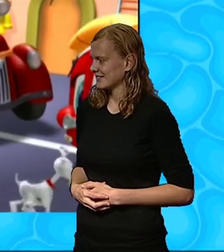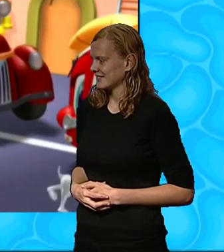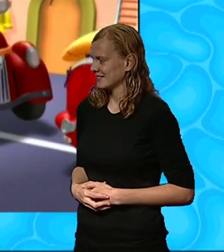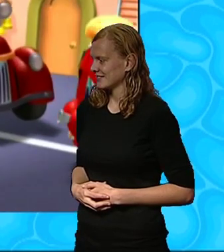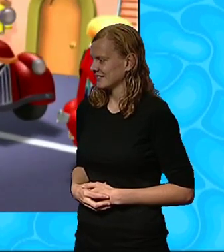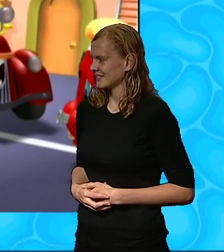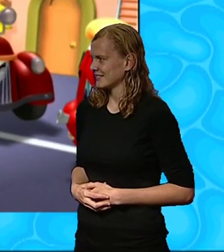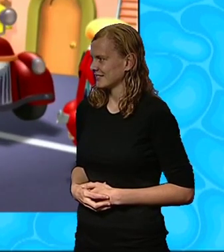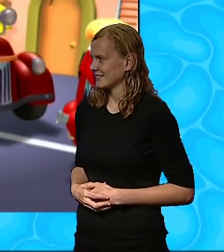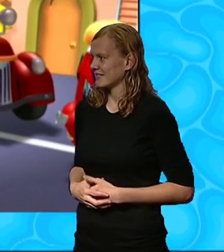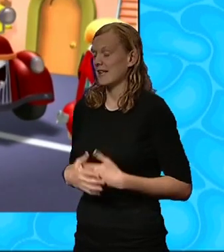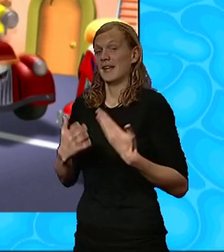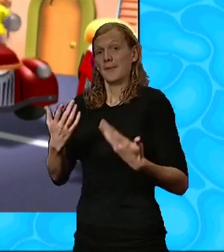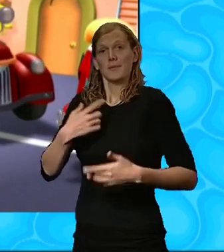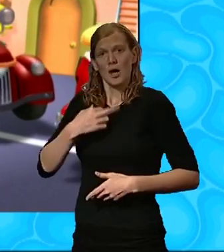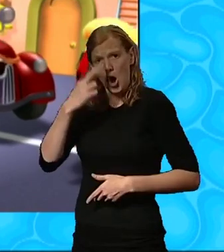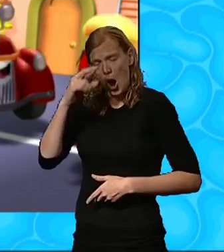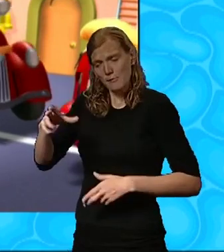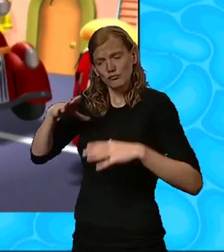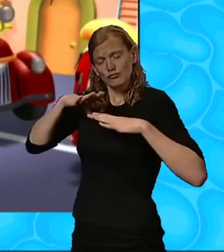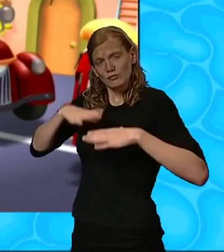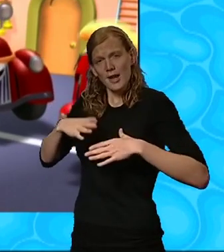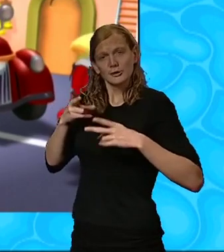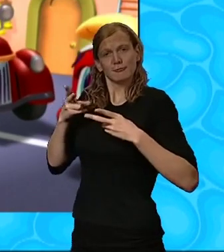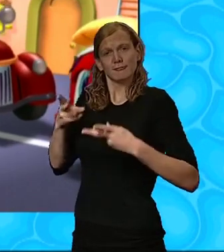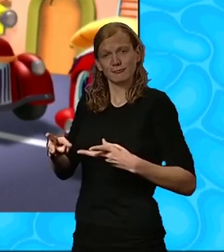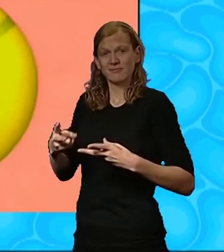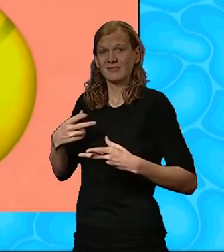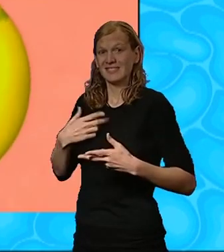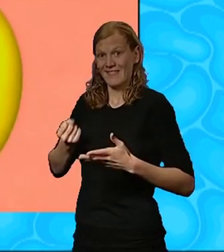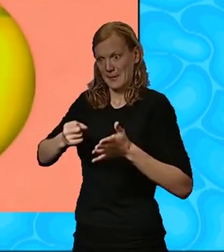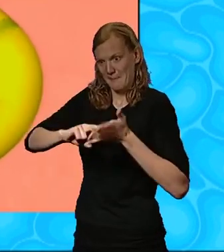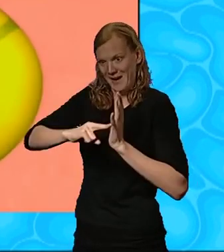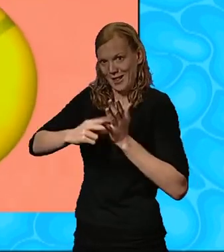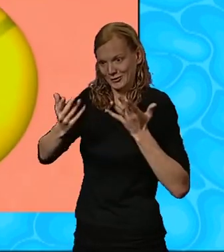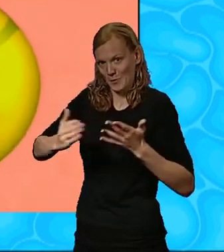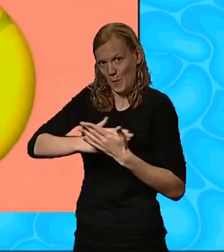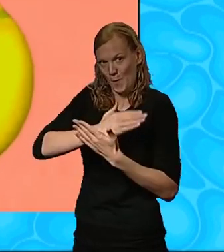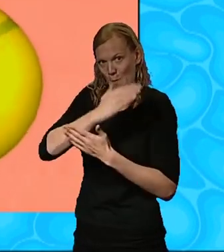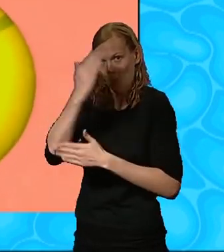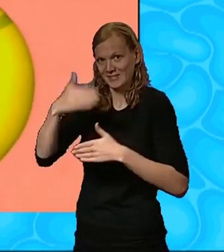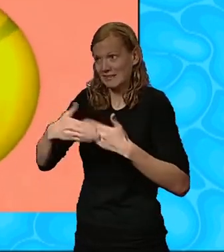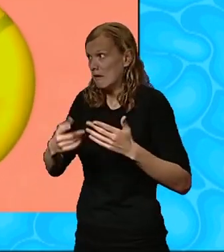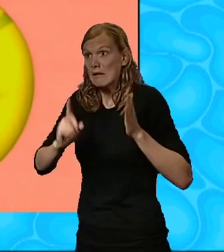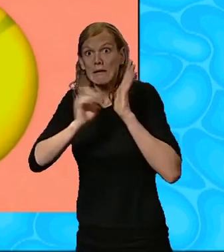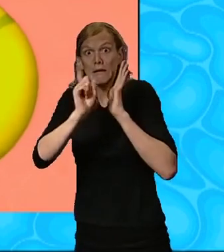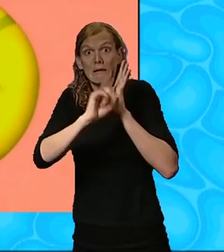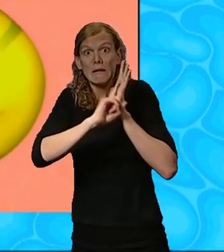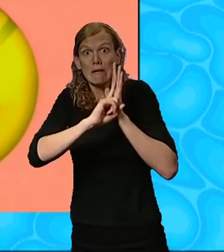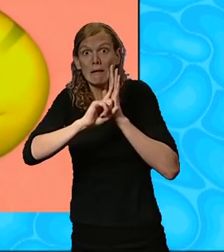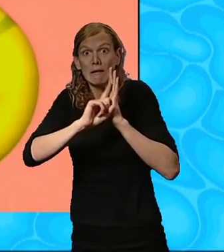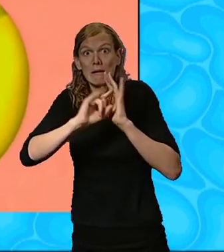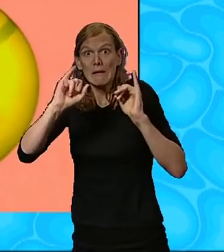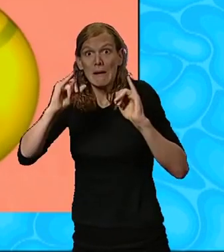Well, Chief, I hope you're rested. I've got a full day planned for us. Warning! There are reports of hikers